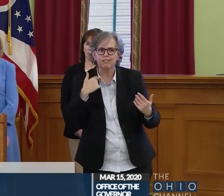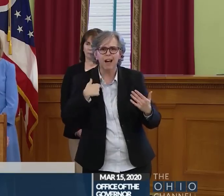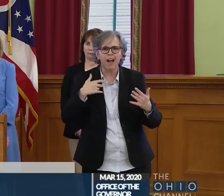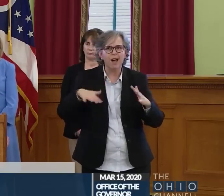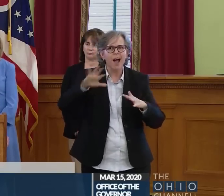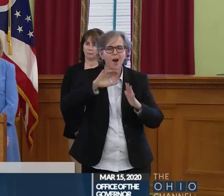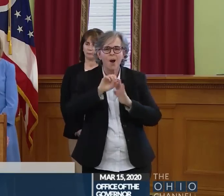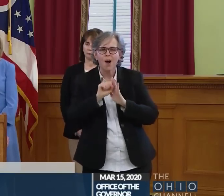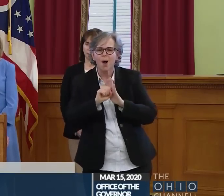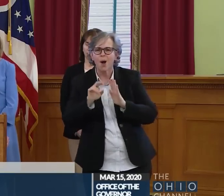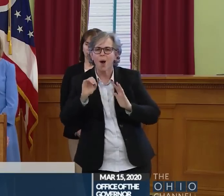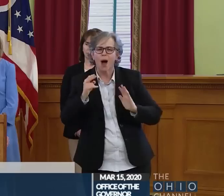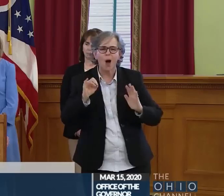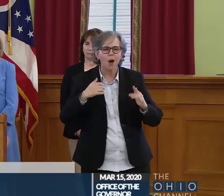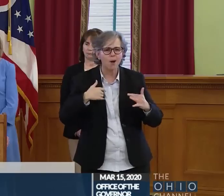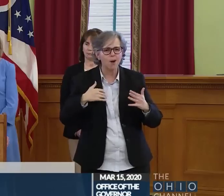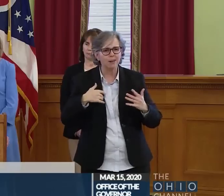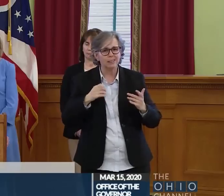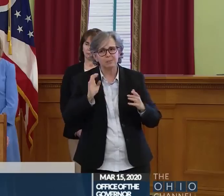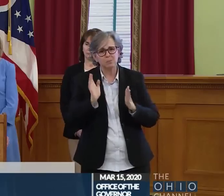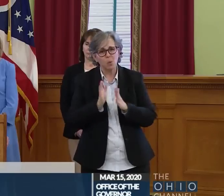many small business owners